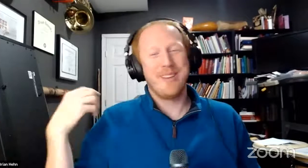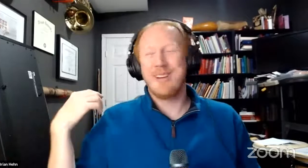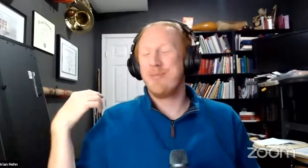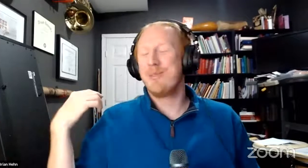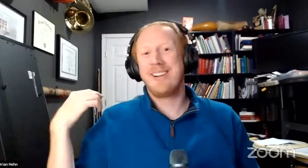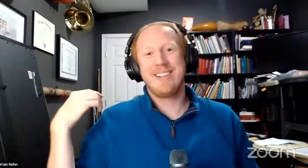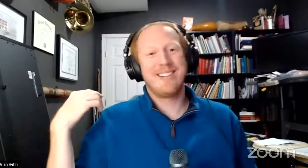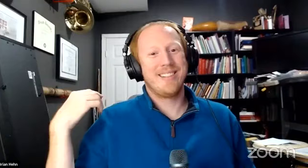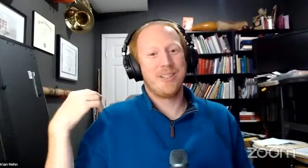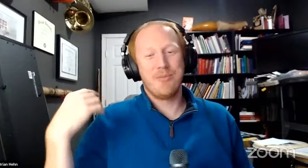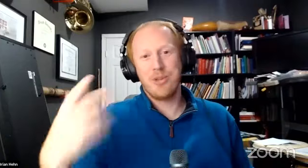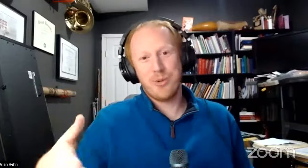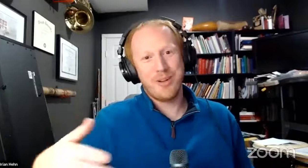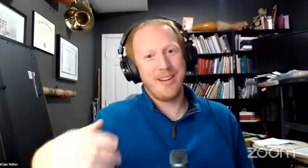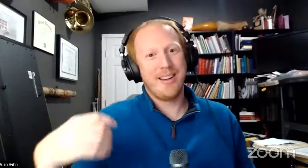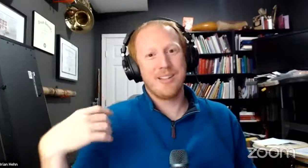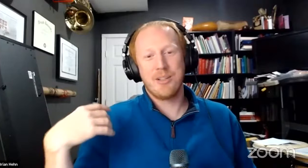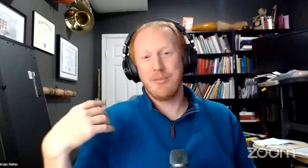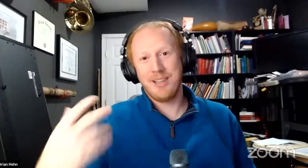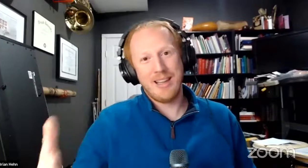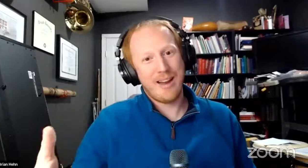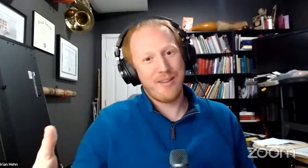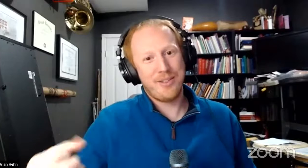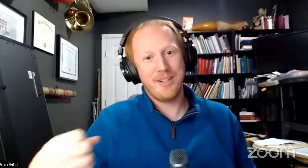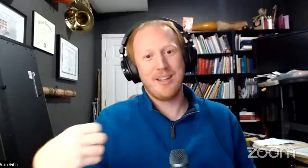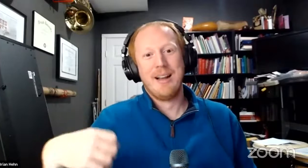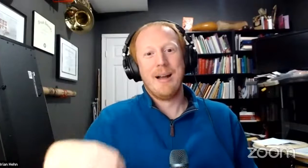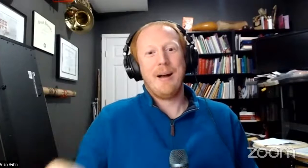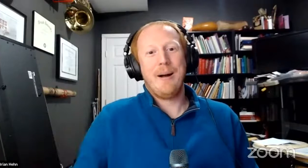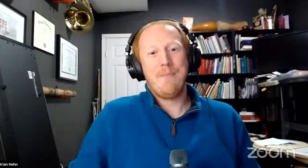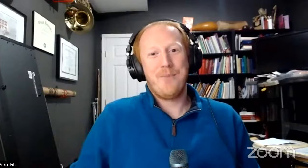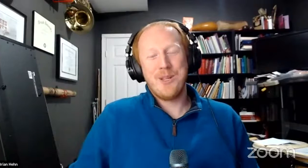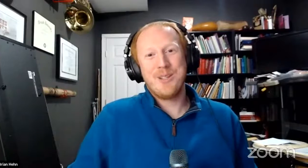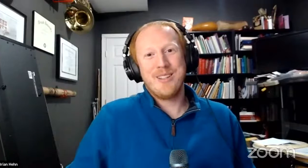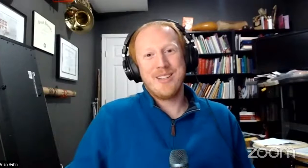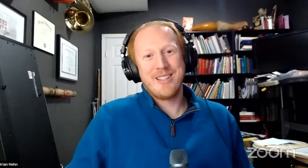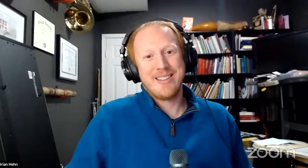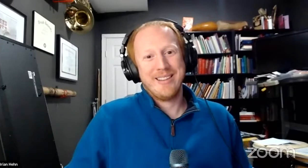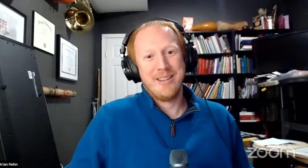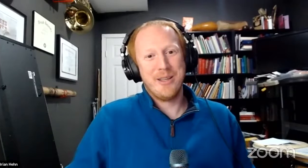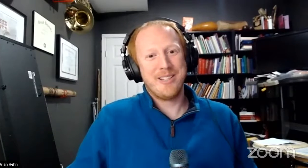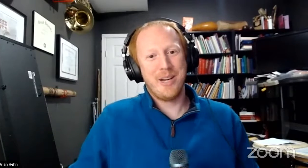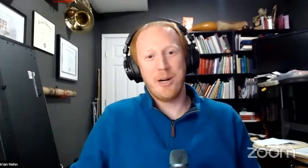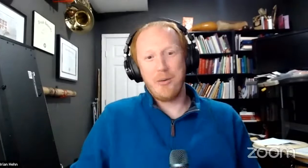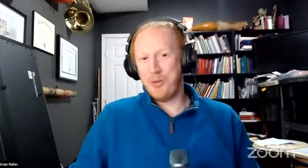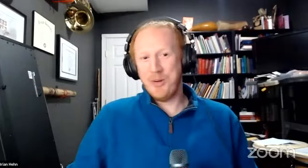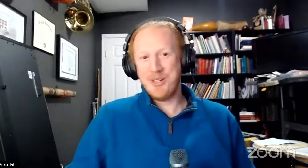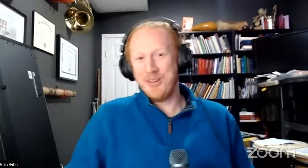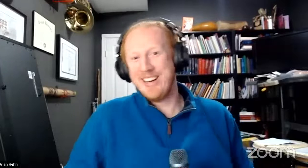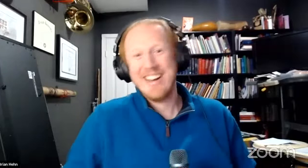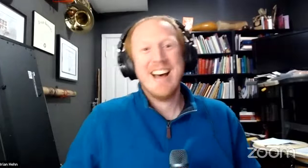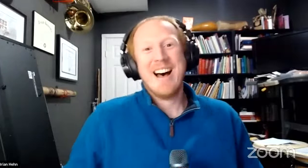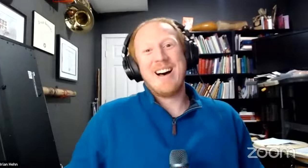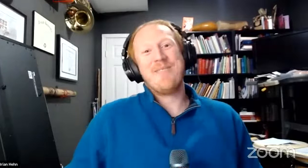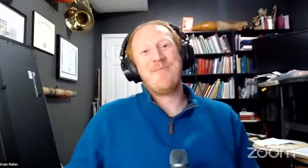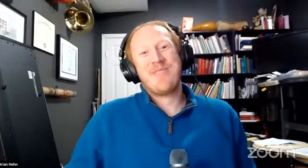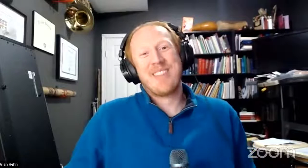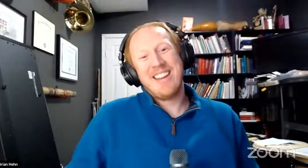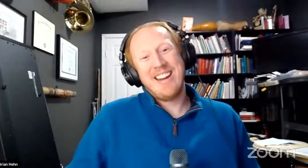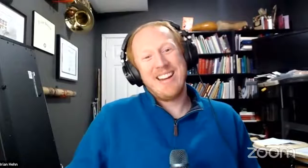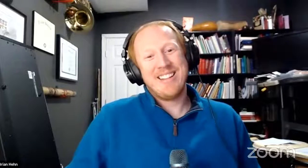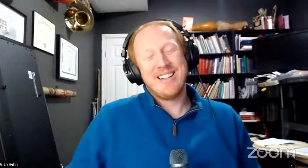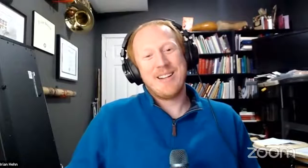We've played our board games 80 times and watched all that we can. We even